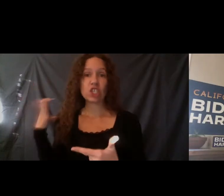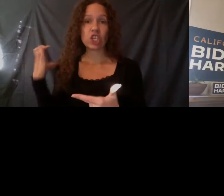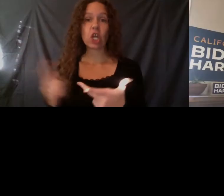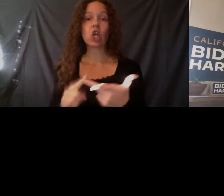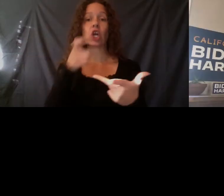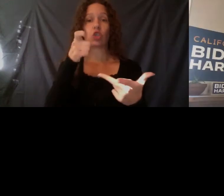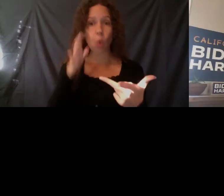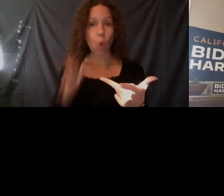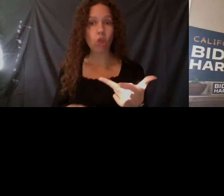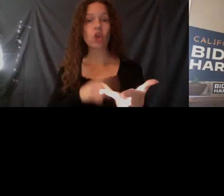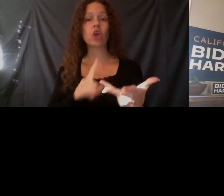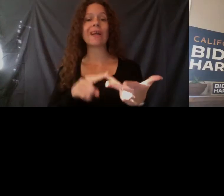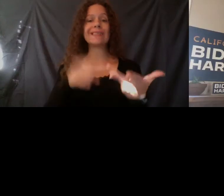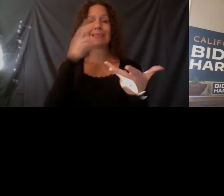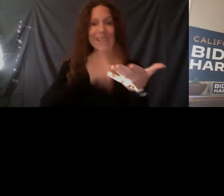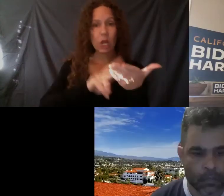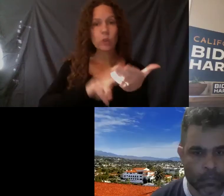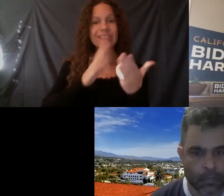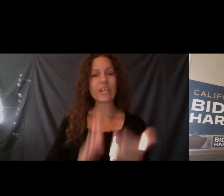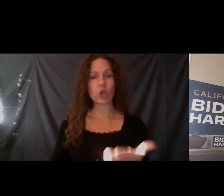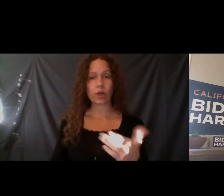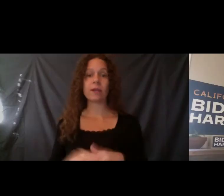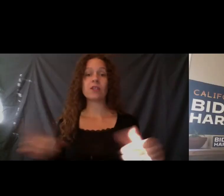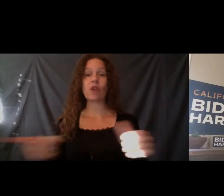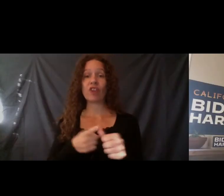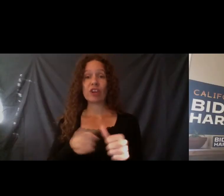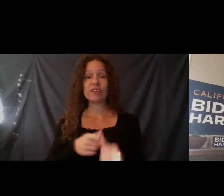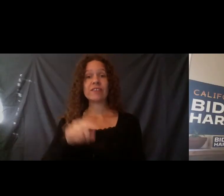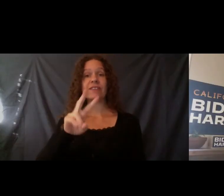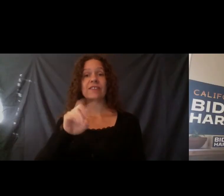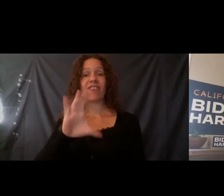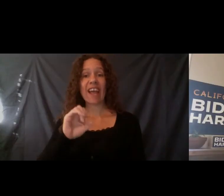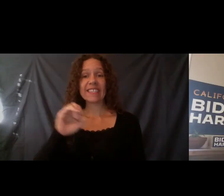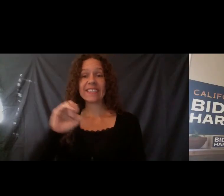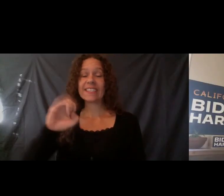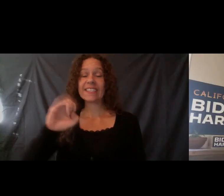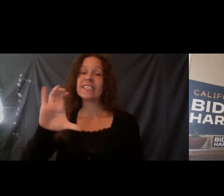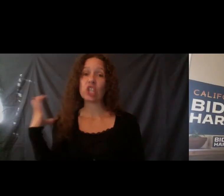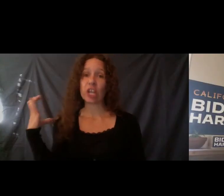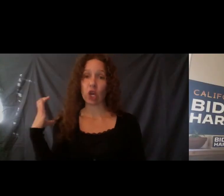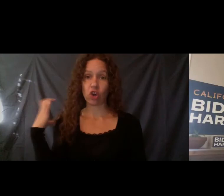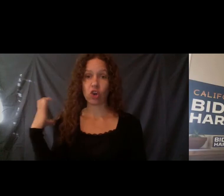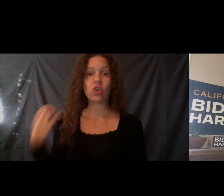our Secretary, Jenny Bach. So I'll turn it over to Vice Chair Rooker.